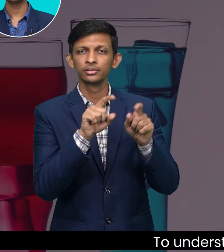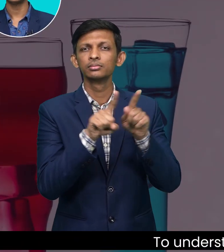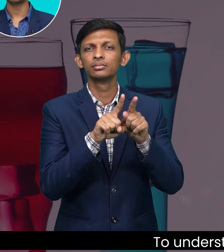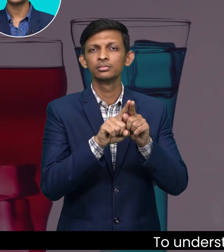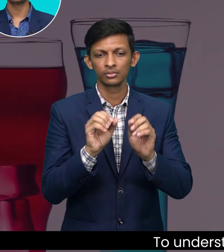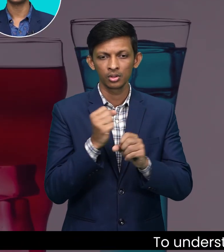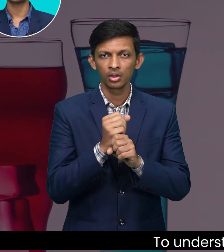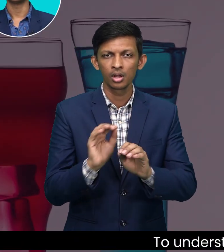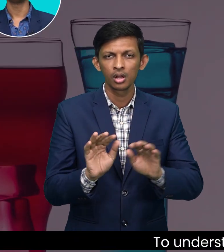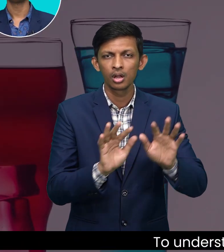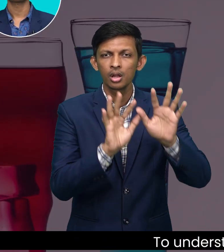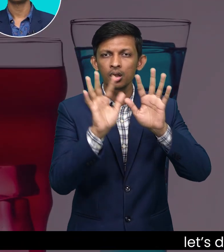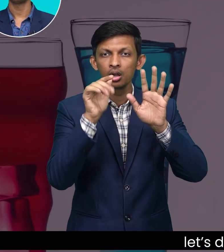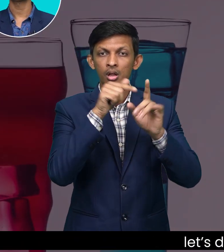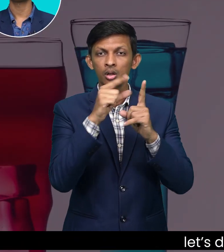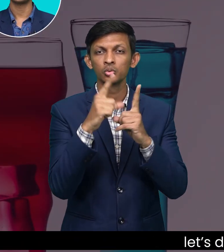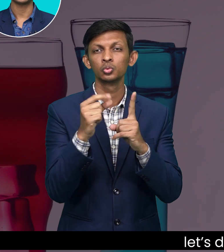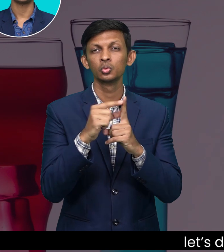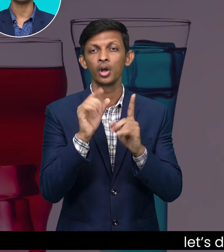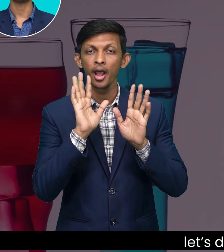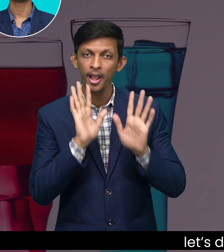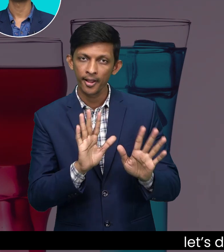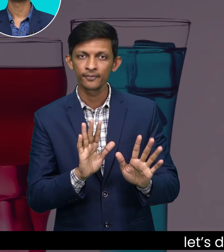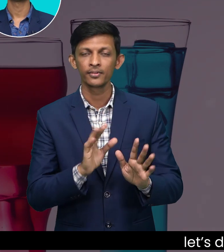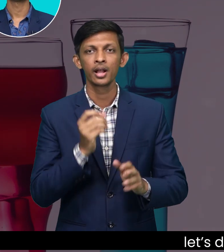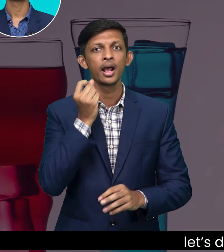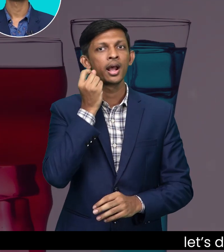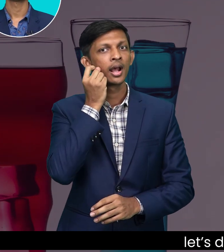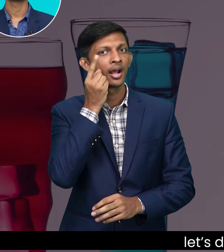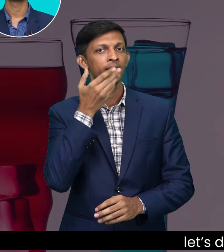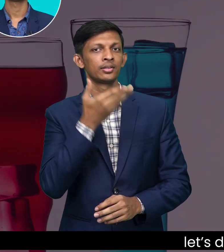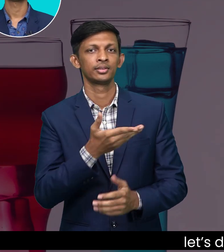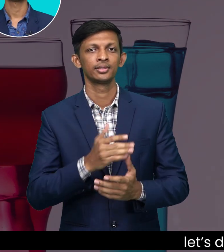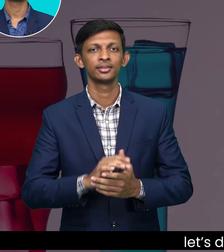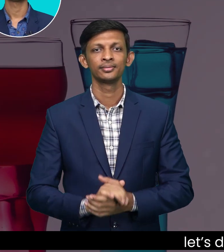To understand evaporation, let us do an activity.